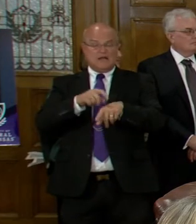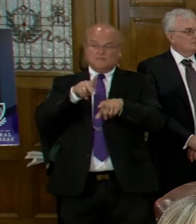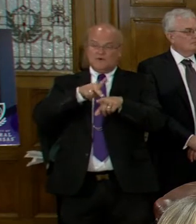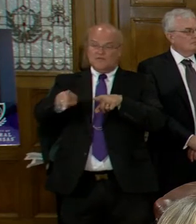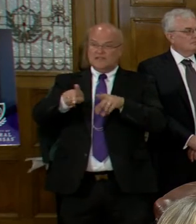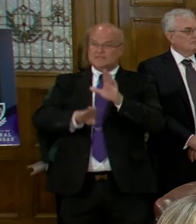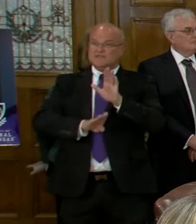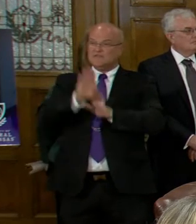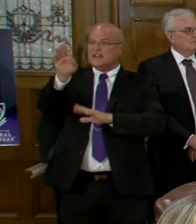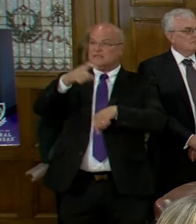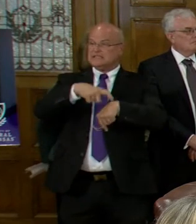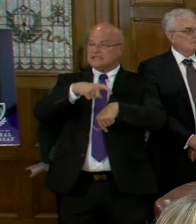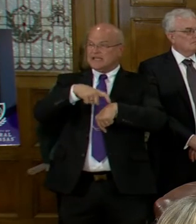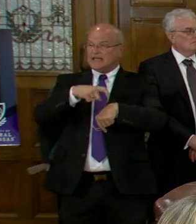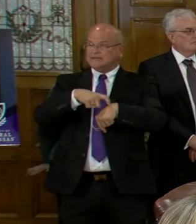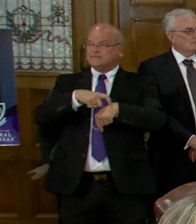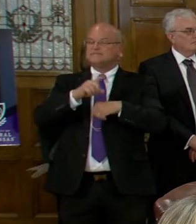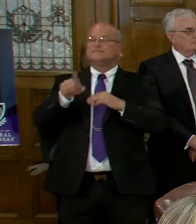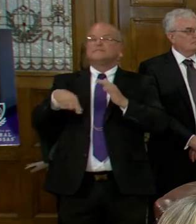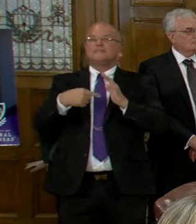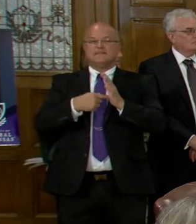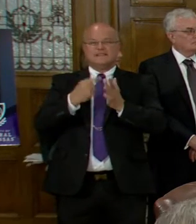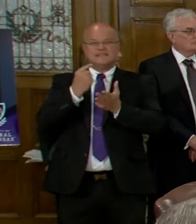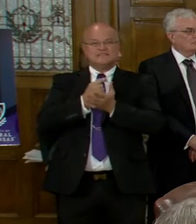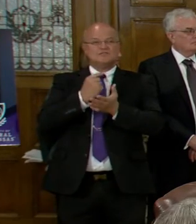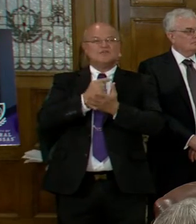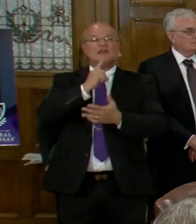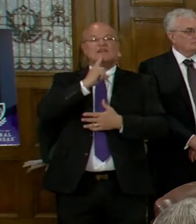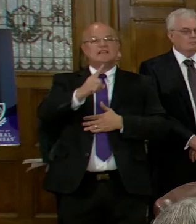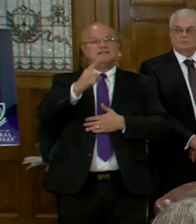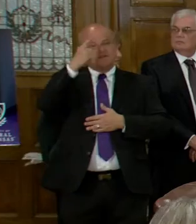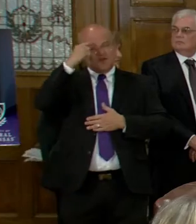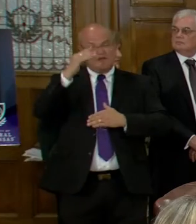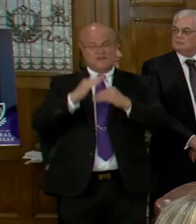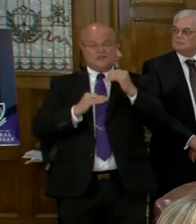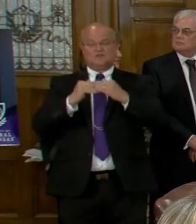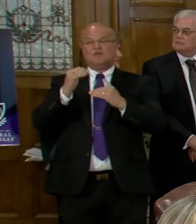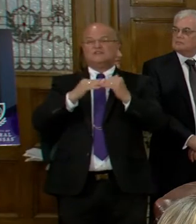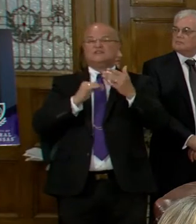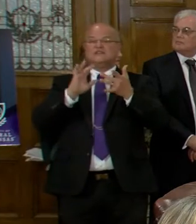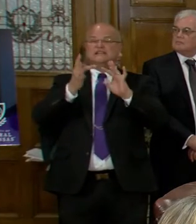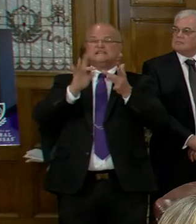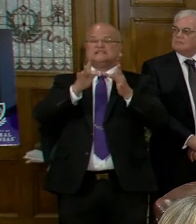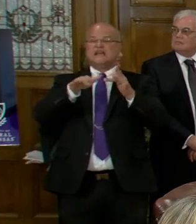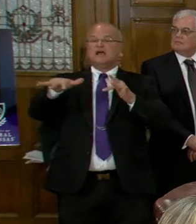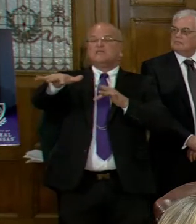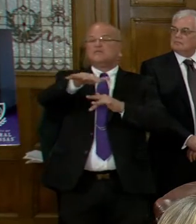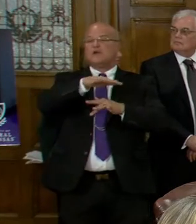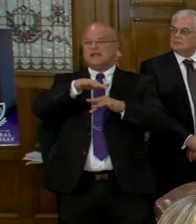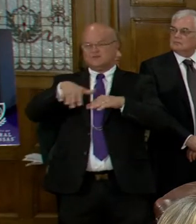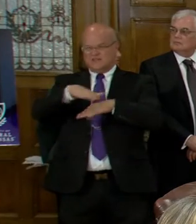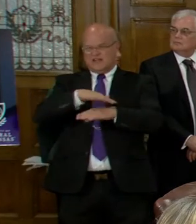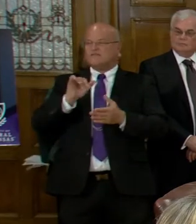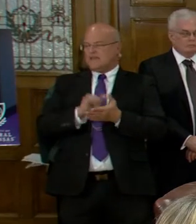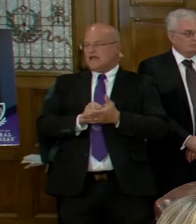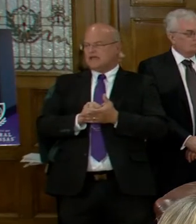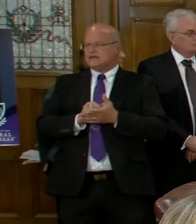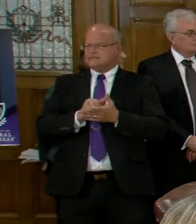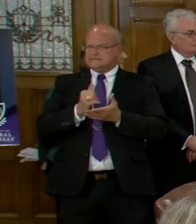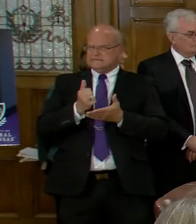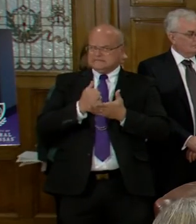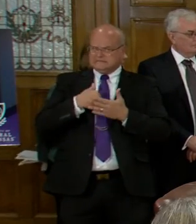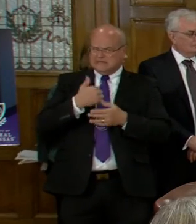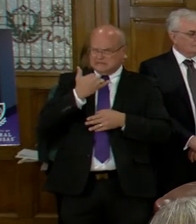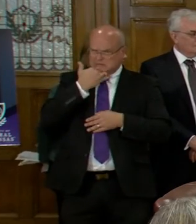professional development time. This grant is for the construction of the cyber range, which should cover that. Now, help me